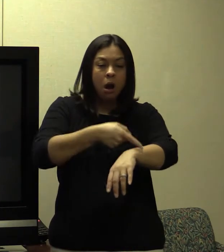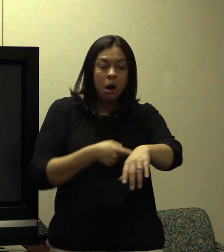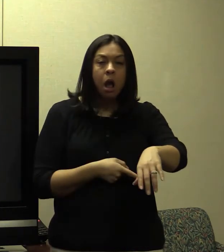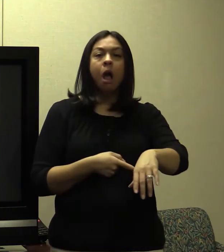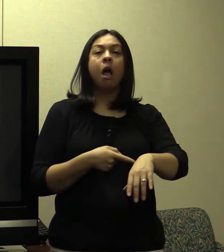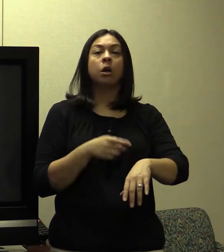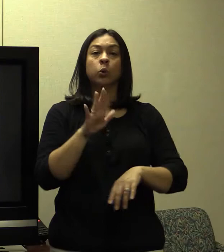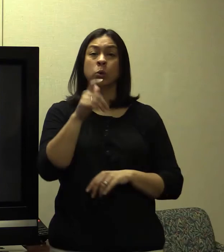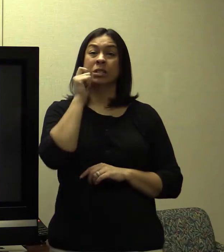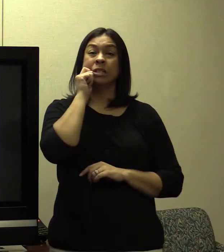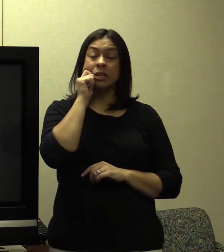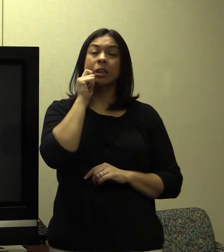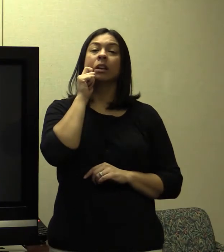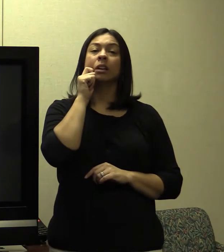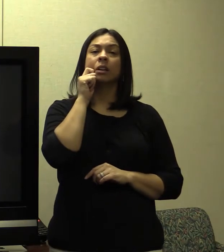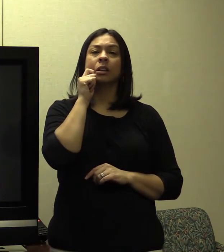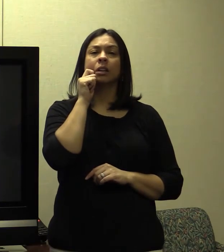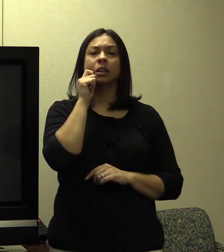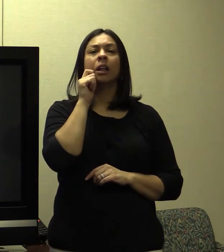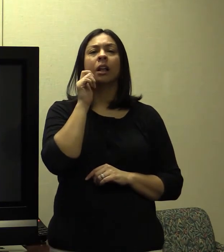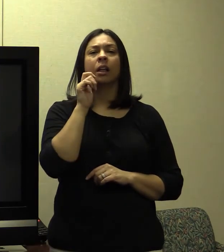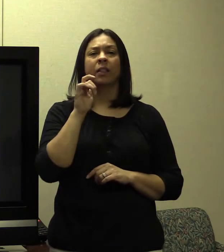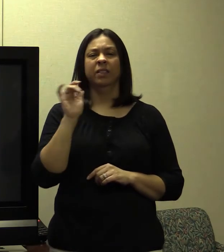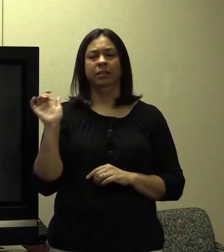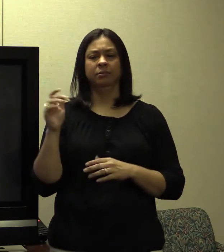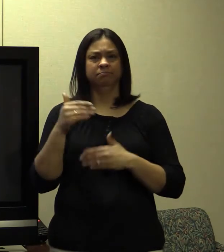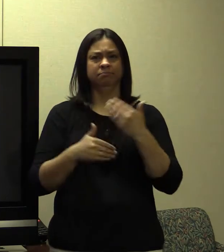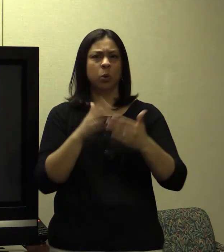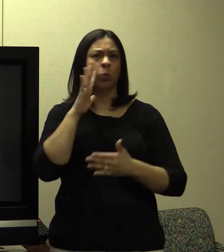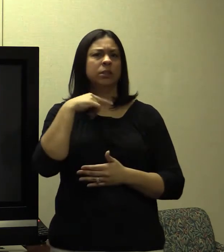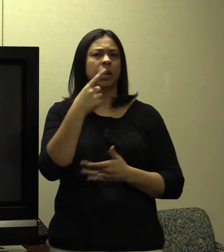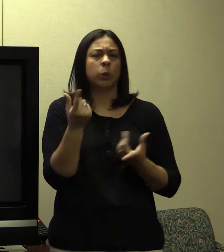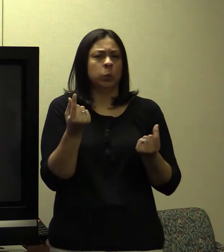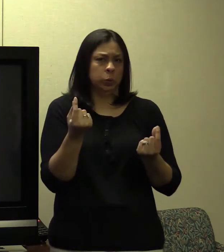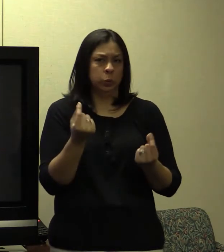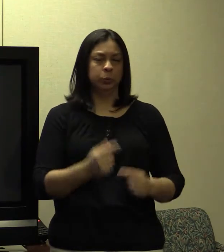punctures your skin, it will tell you what the procedure is.